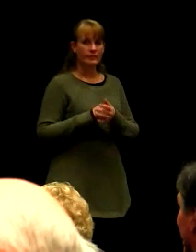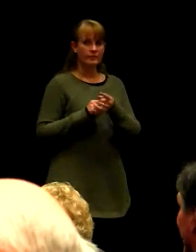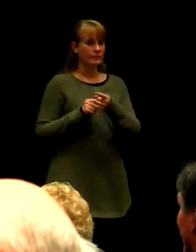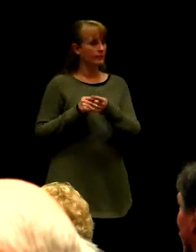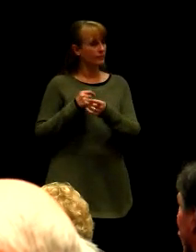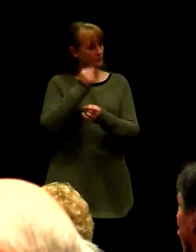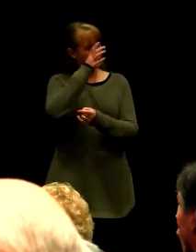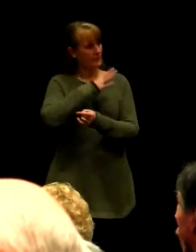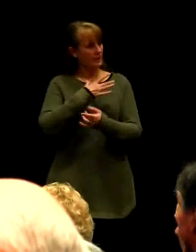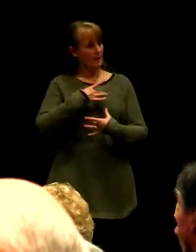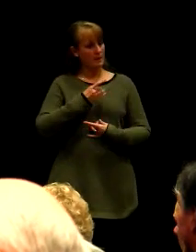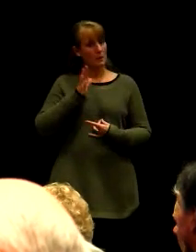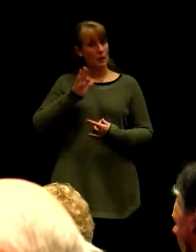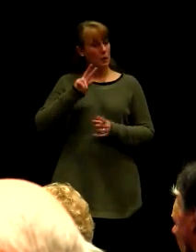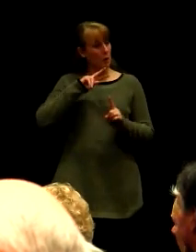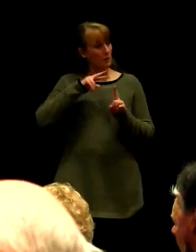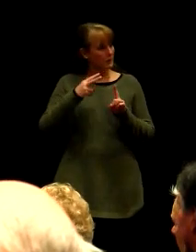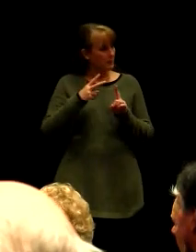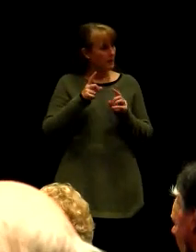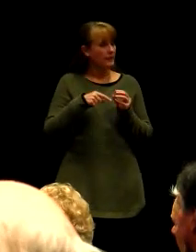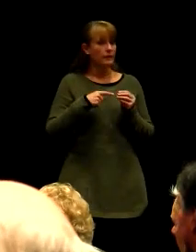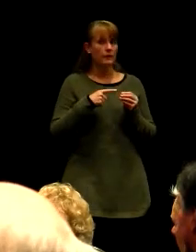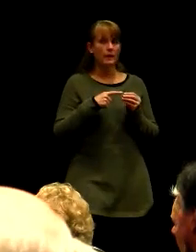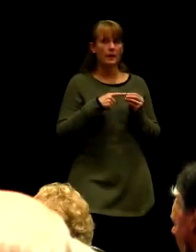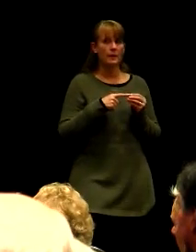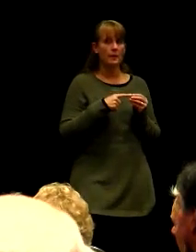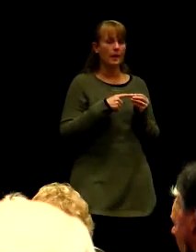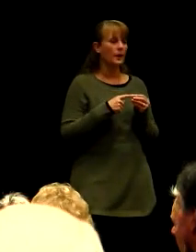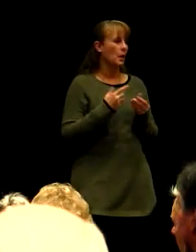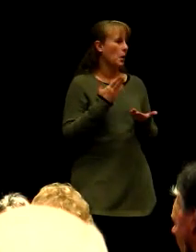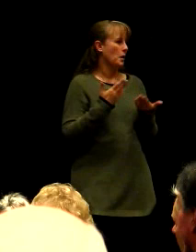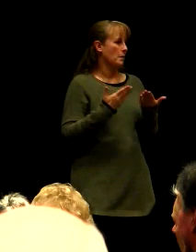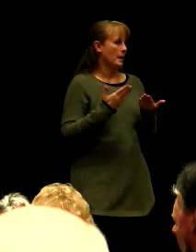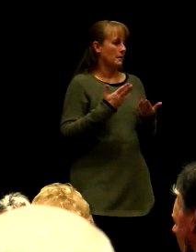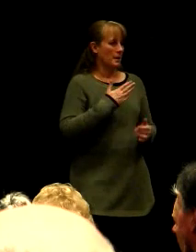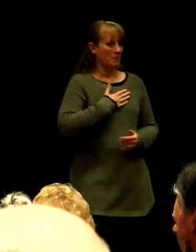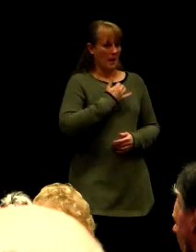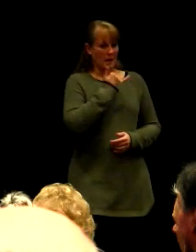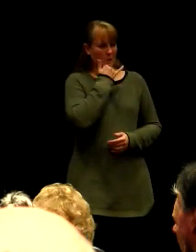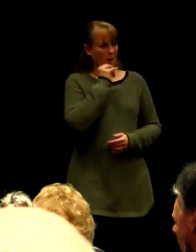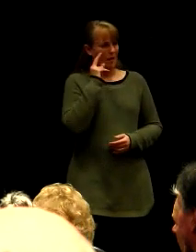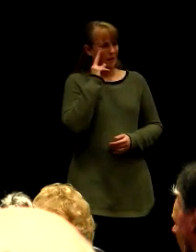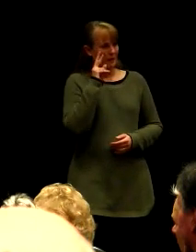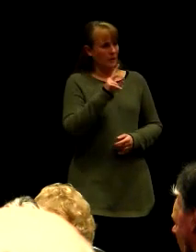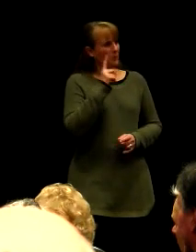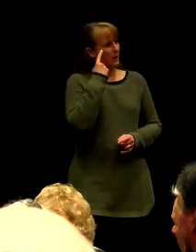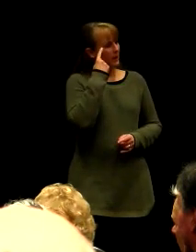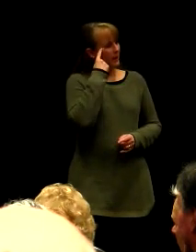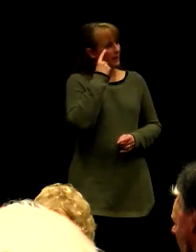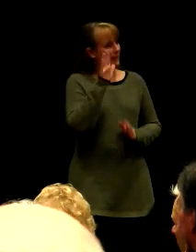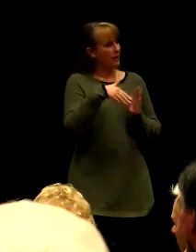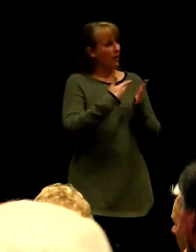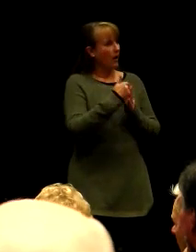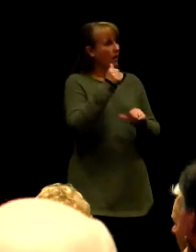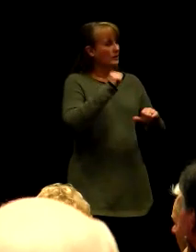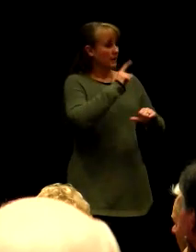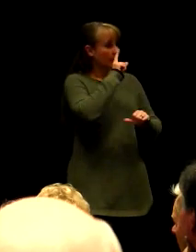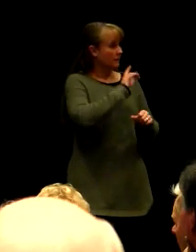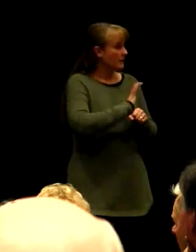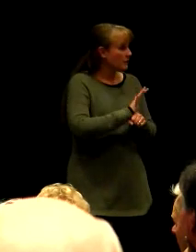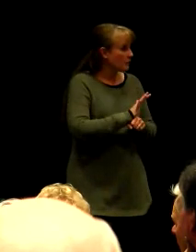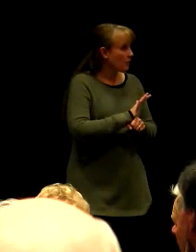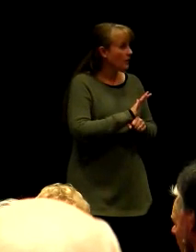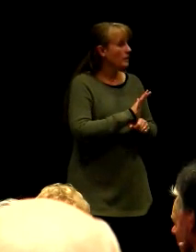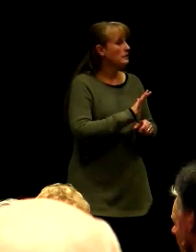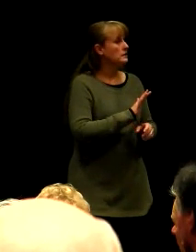I'd be interested in your perspective on maybe an incorrect observation, but it seems to me that all science fiction movies